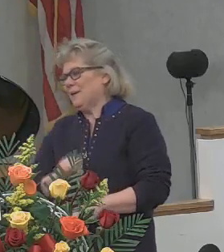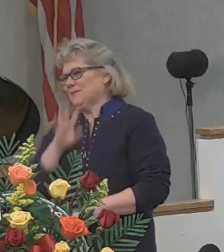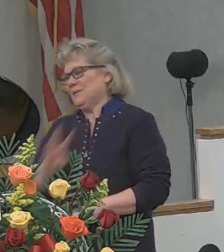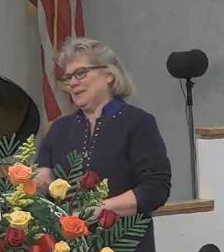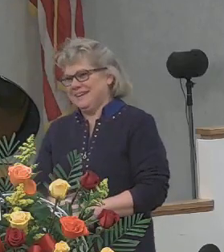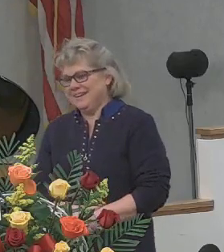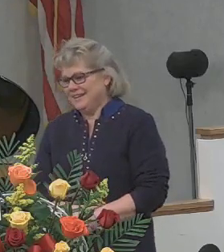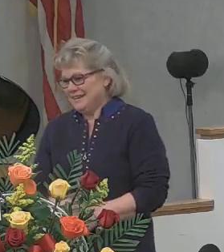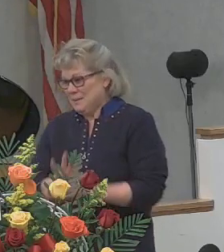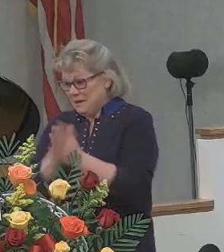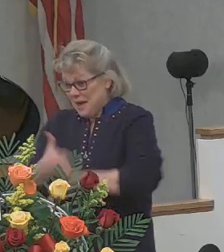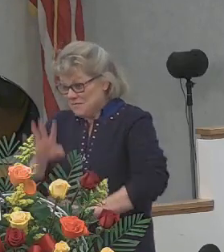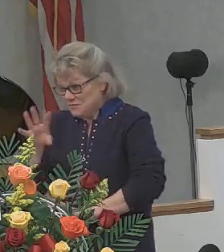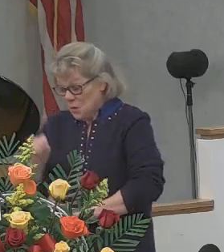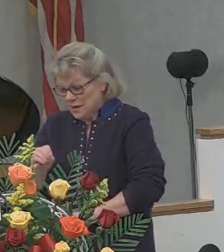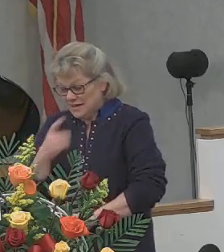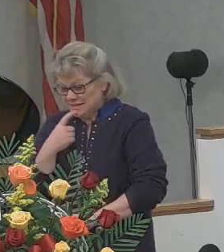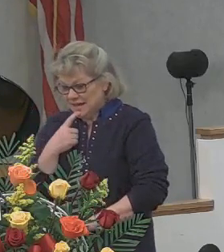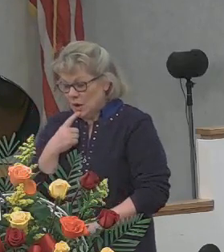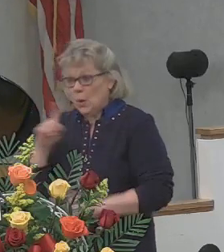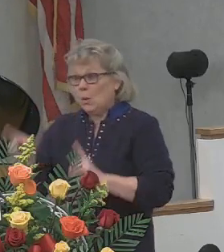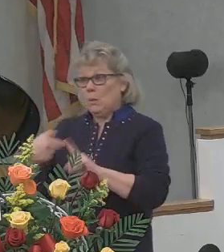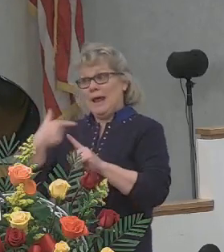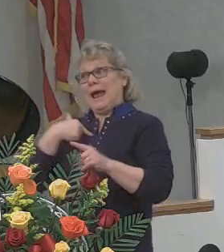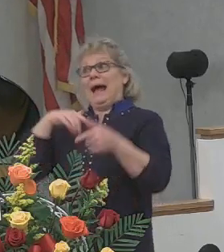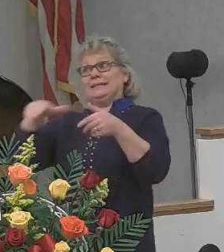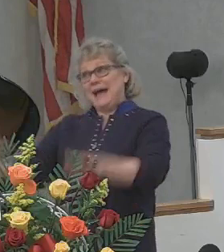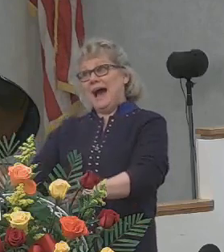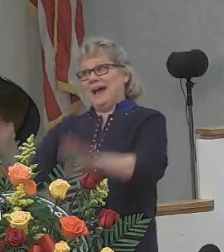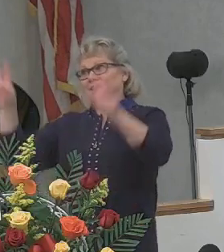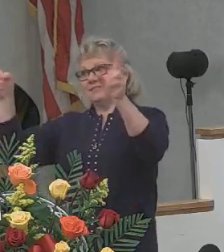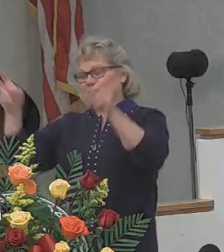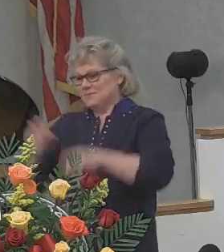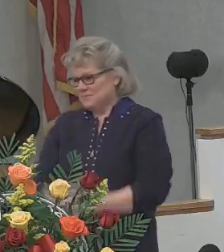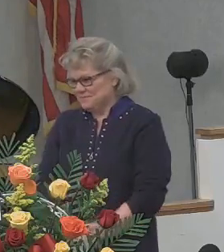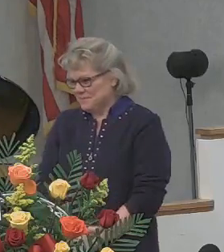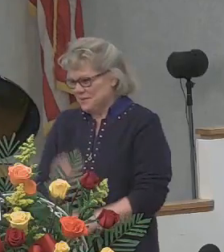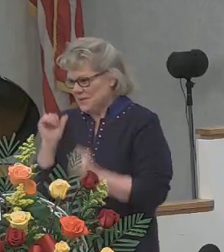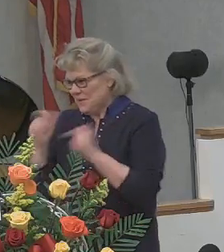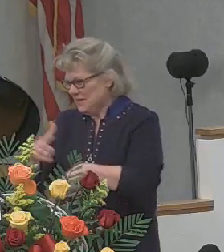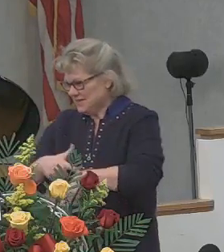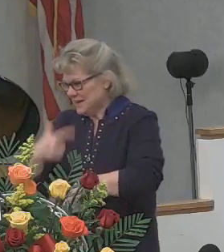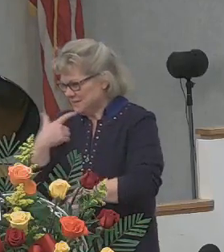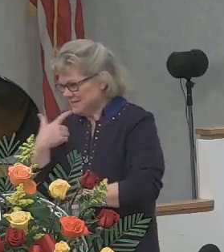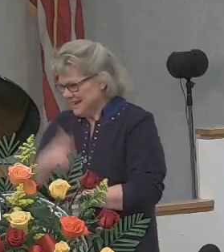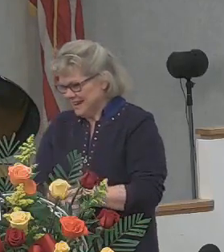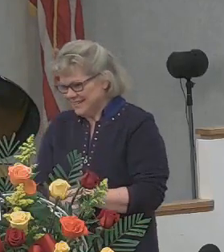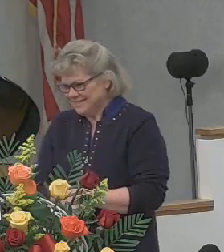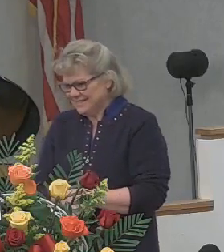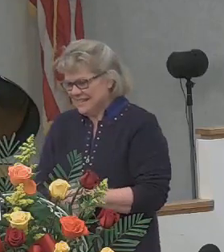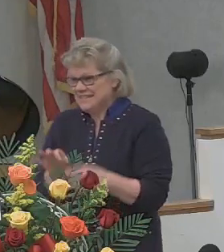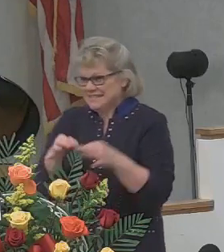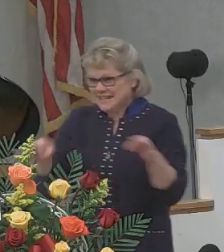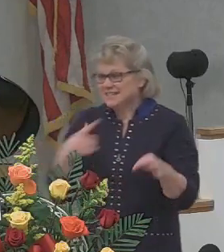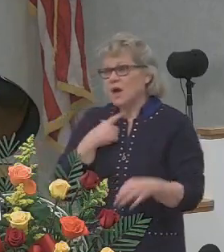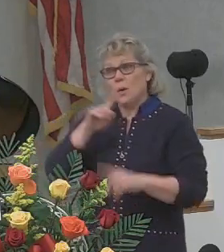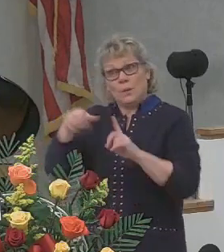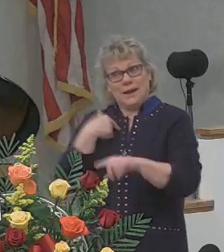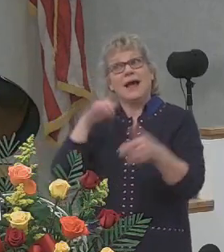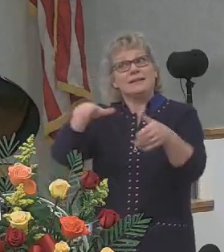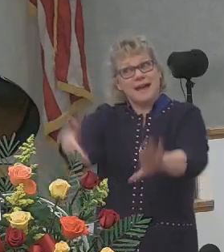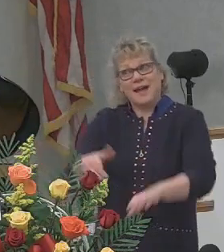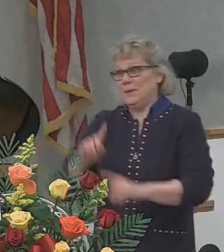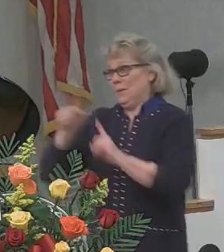Ever since he turned 40, the phrase, "when I die," was in front of every sentence.